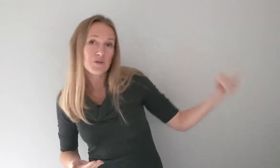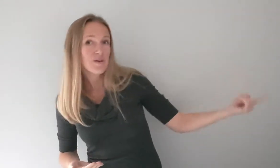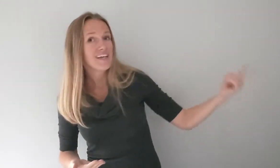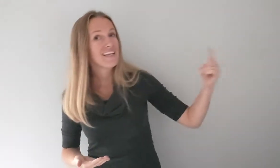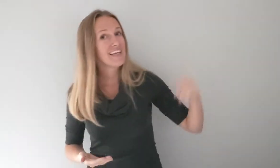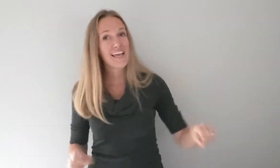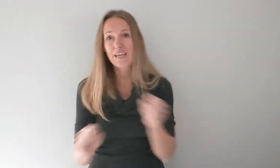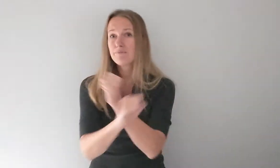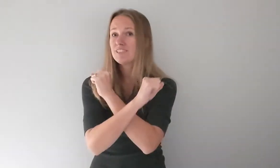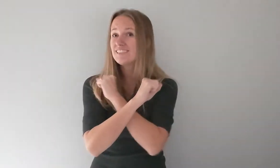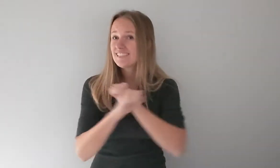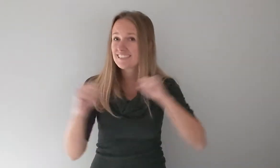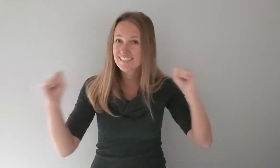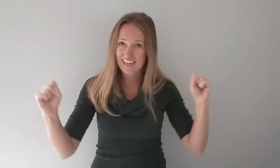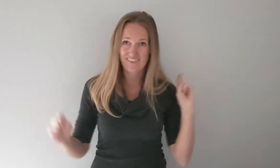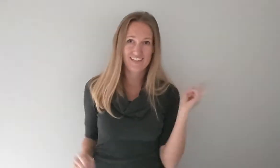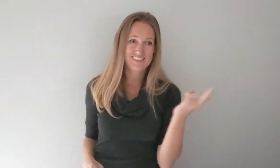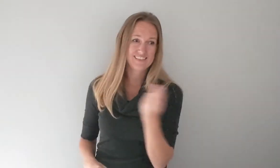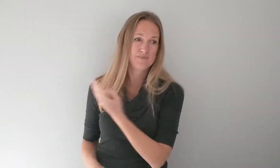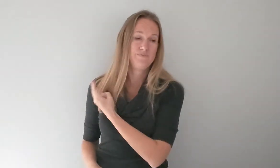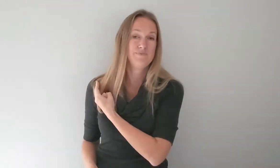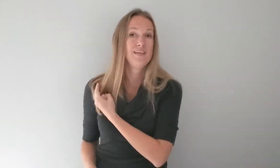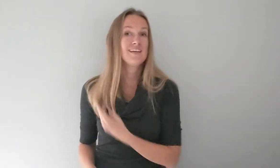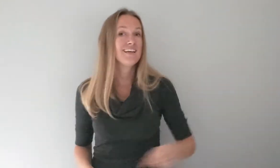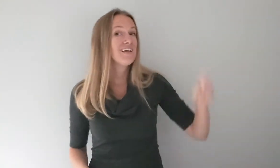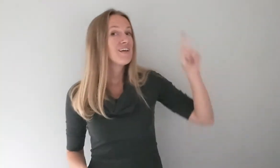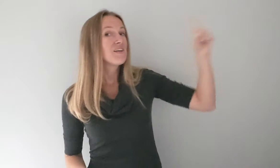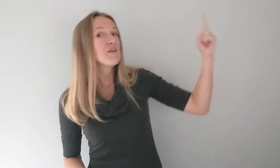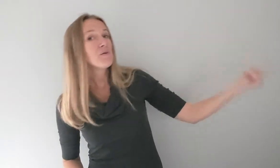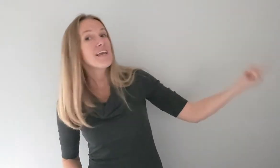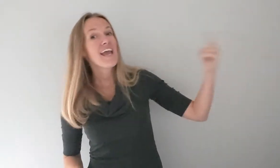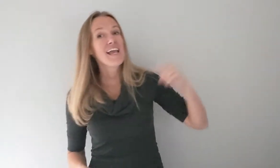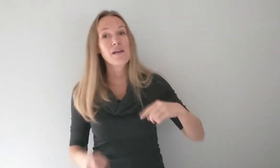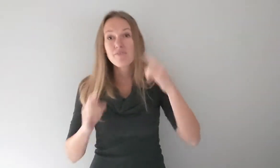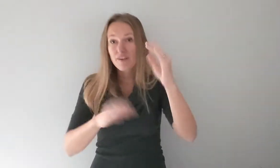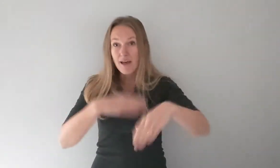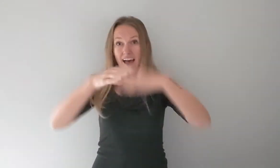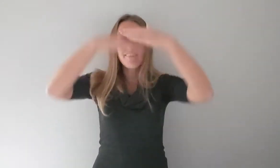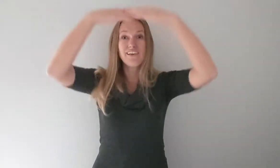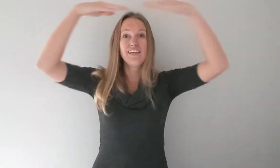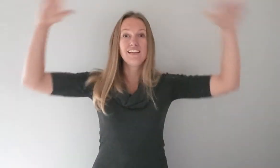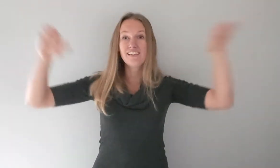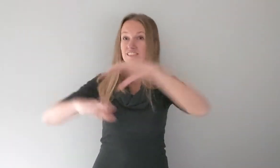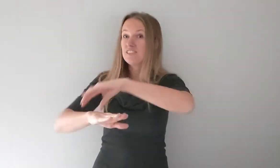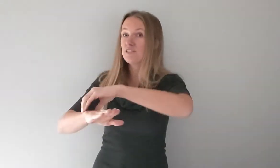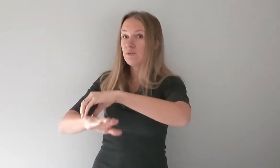you came to save us. You came from heaven to